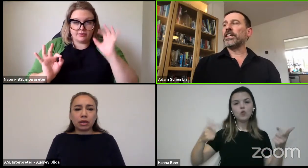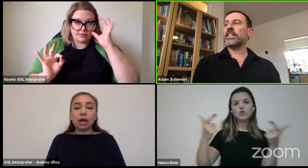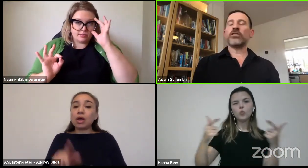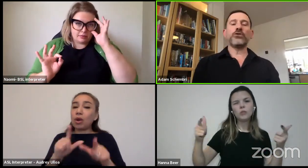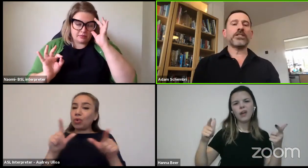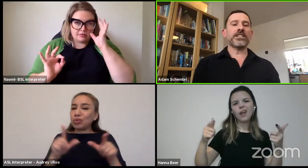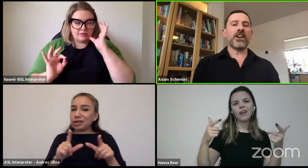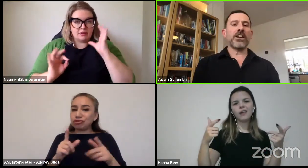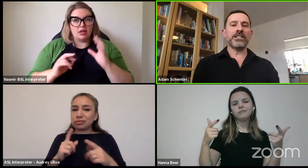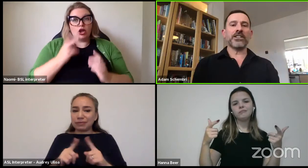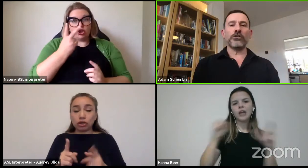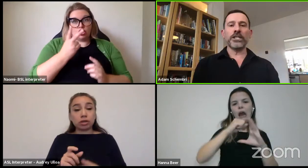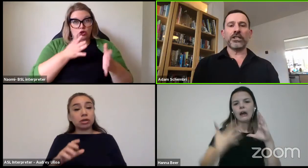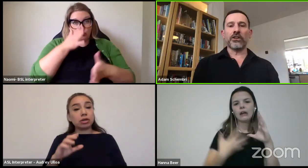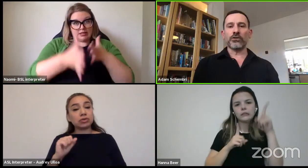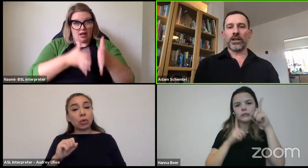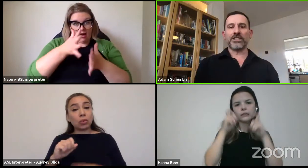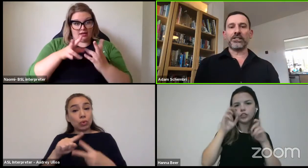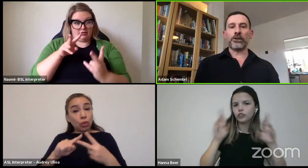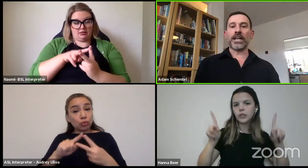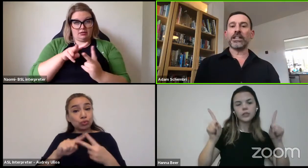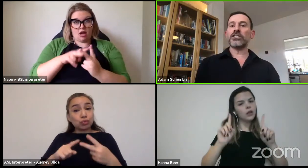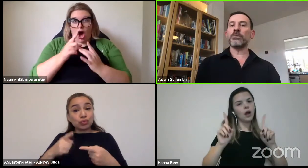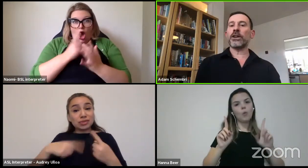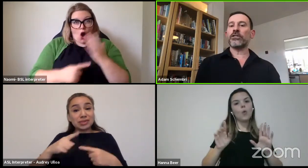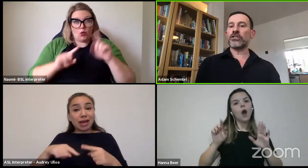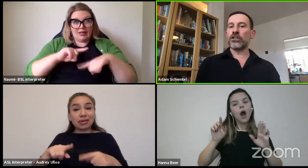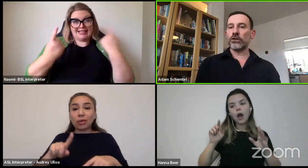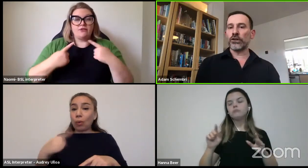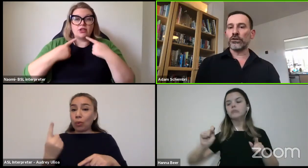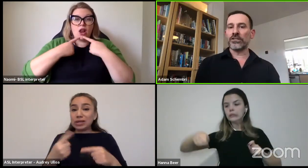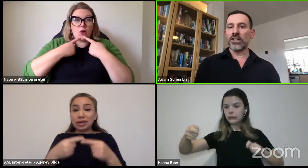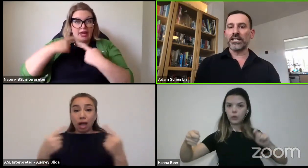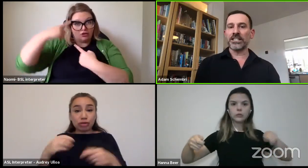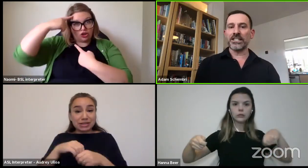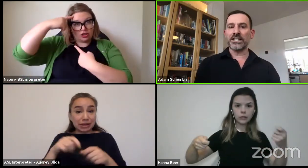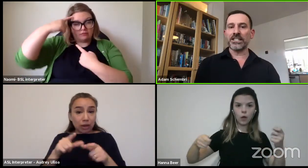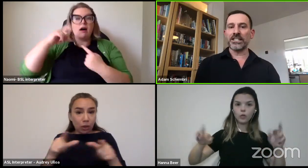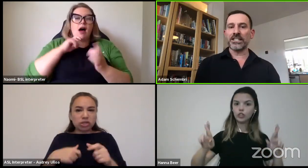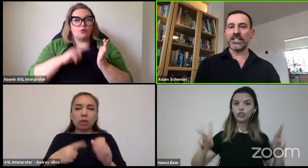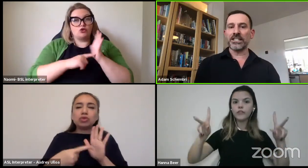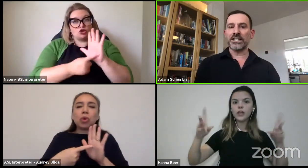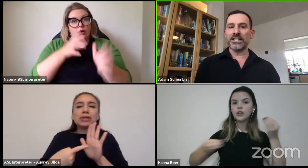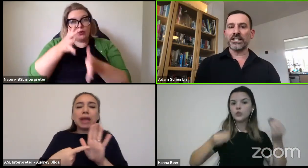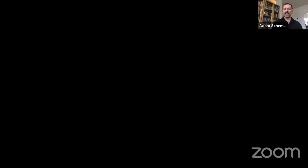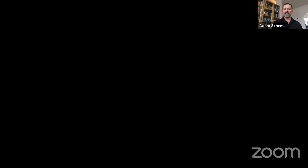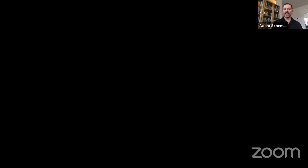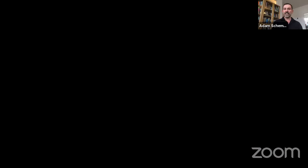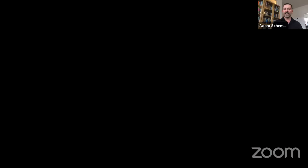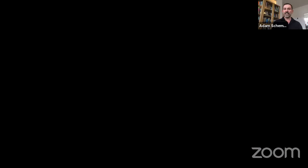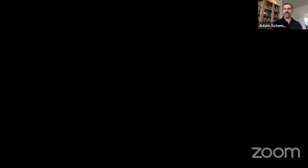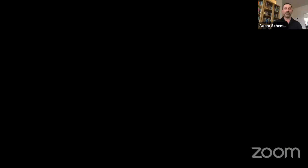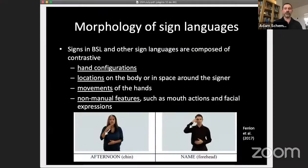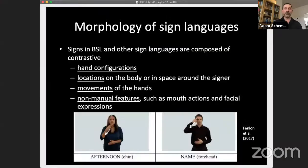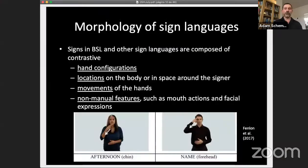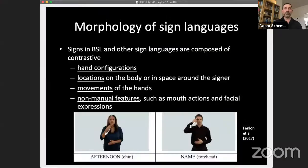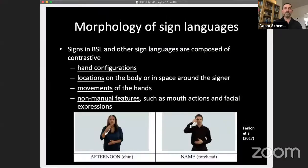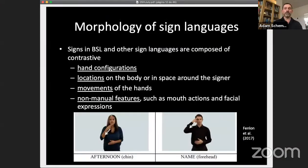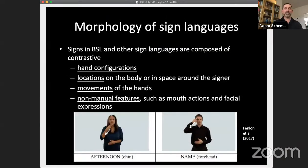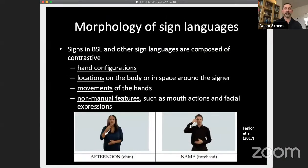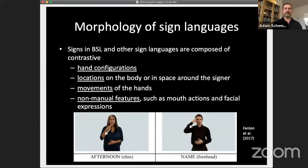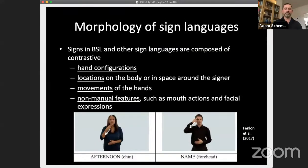These 2 signs only contrast in location. I'm going to show you those signs now. The first sign is the sign